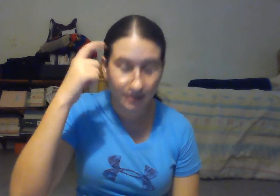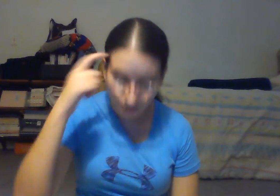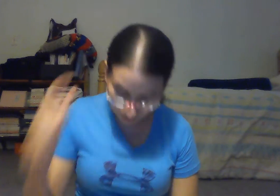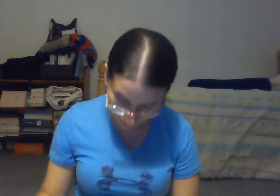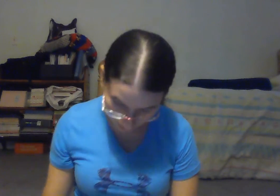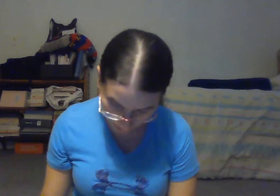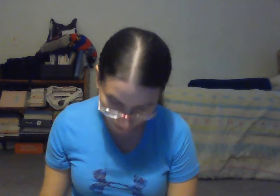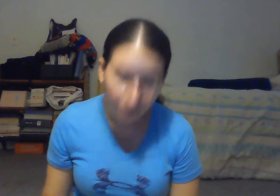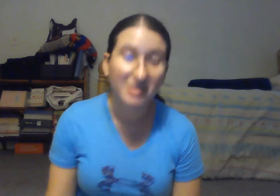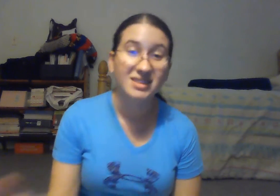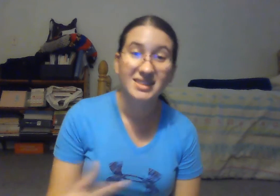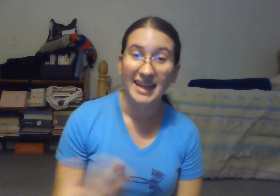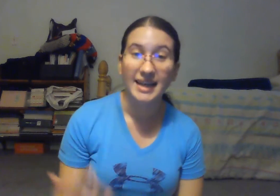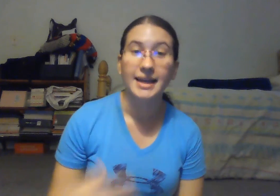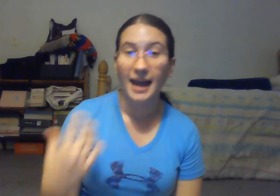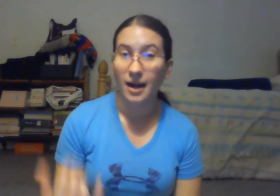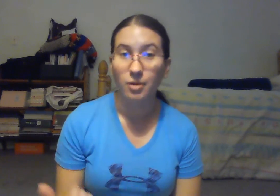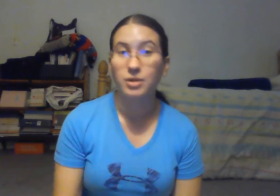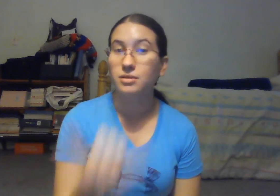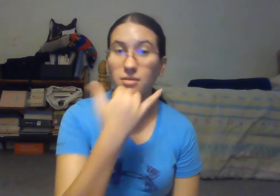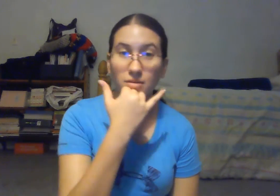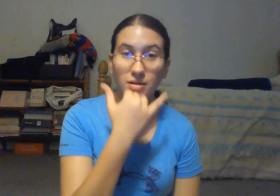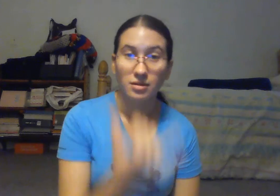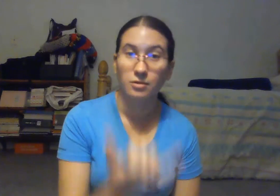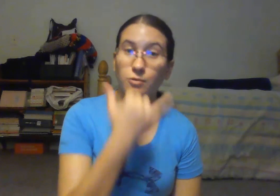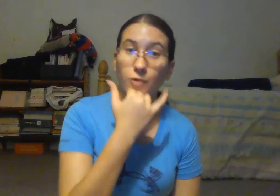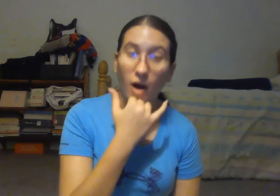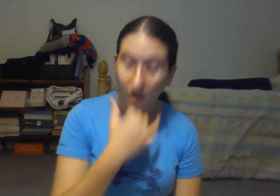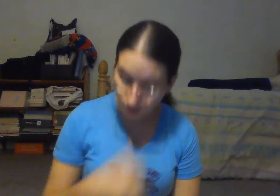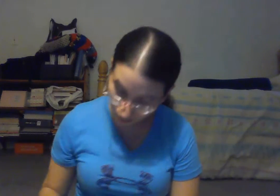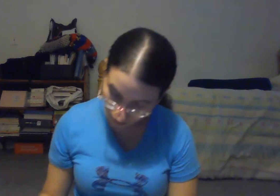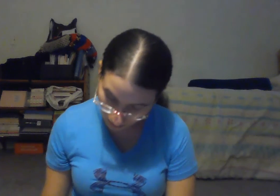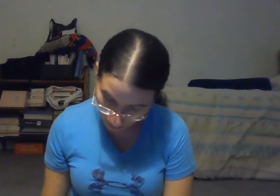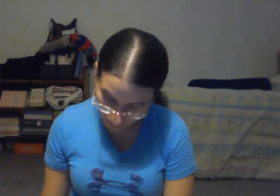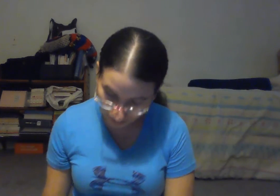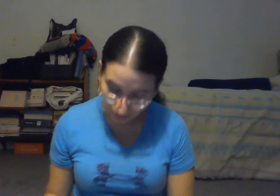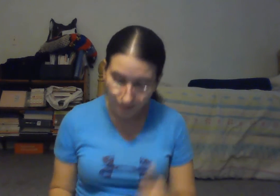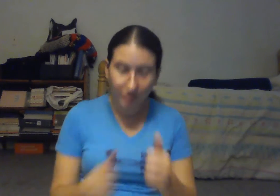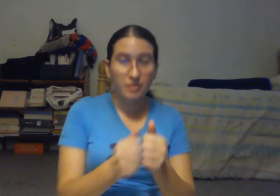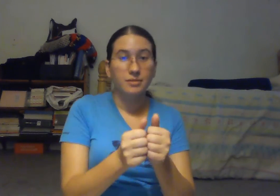Mind. Mistake, error, wrong. Neighbor.